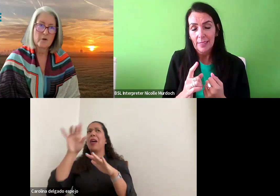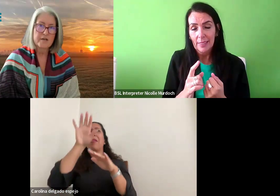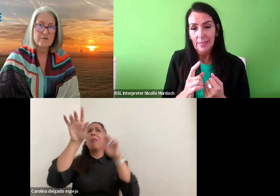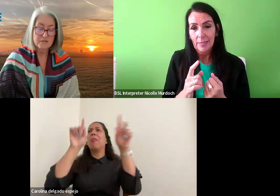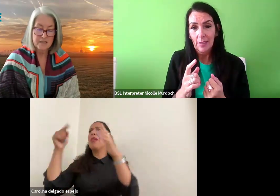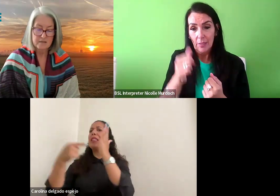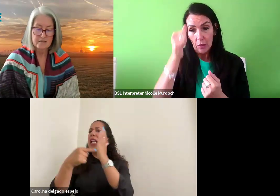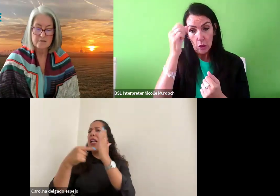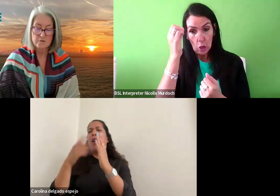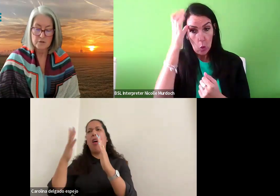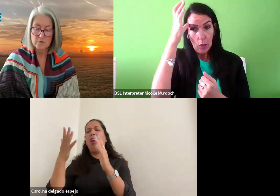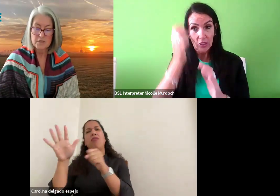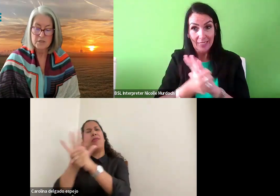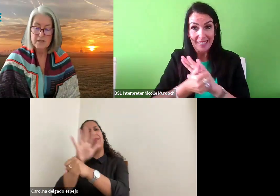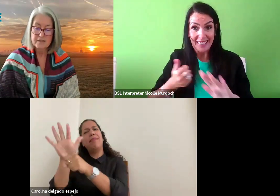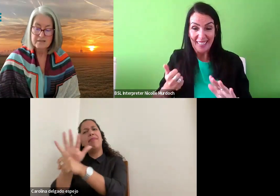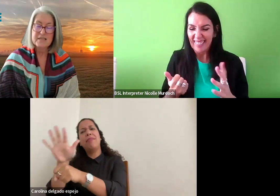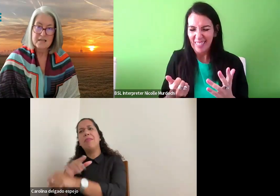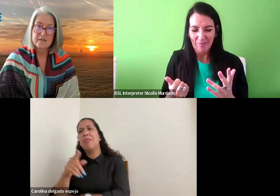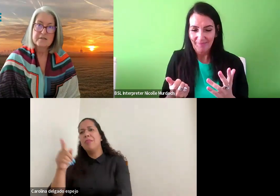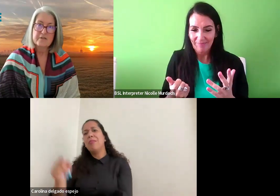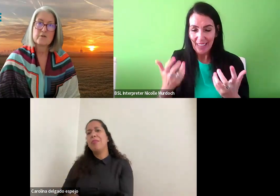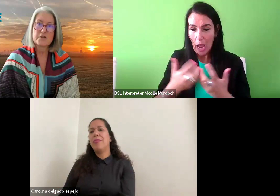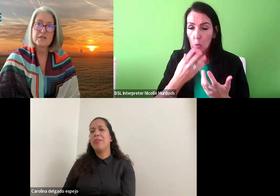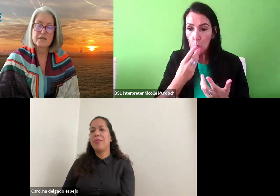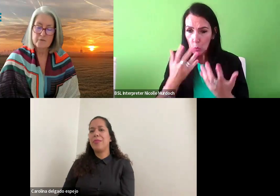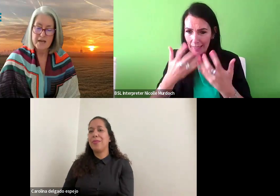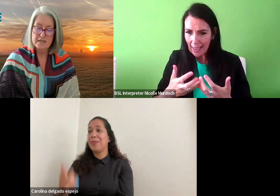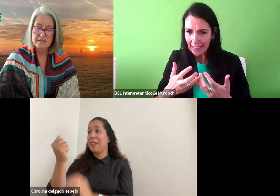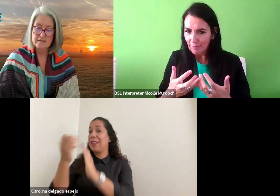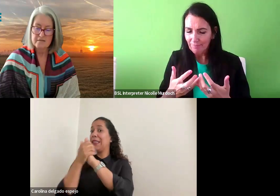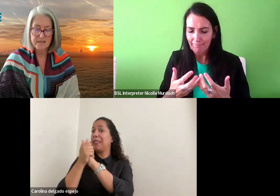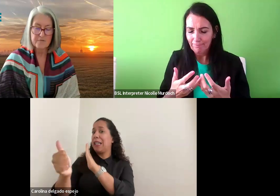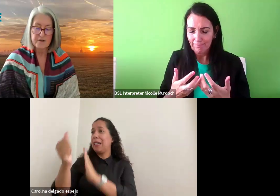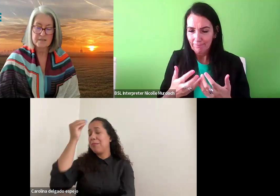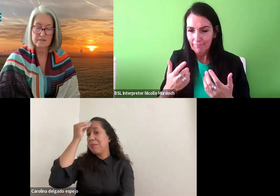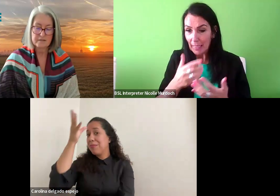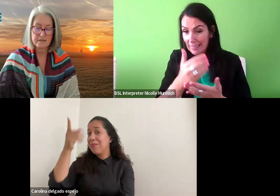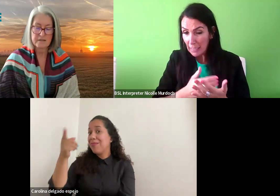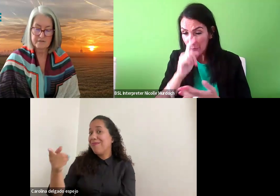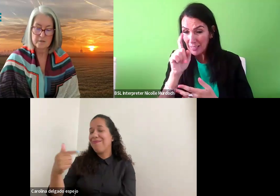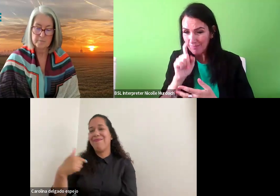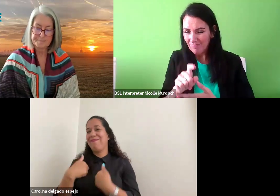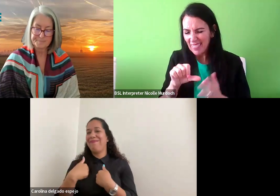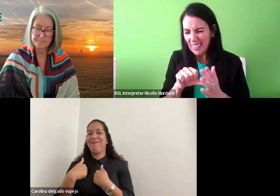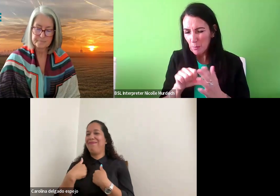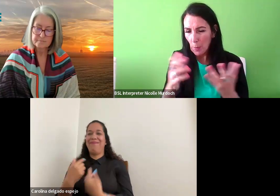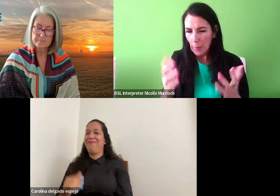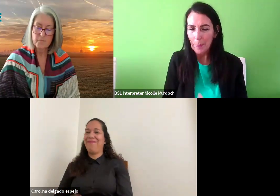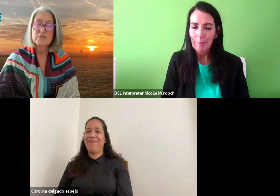the knowledge and skills to use this technology in ways that are safe, ethical, and